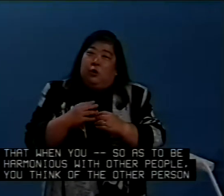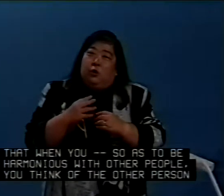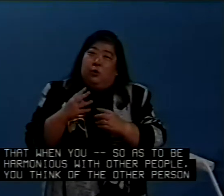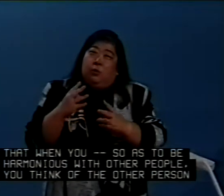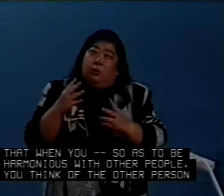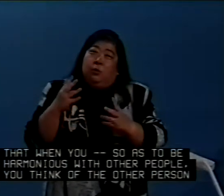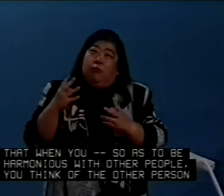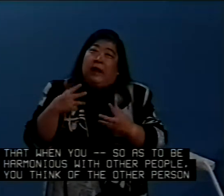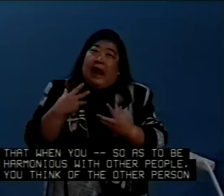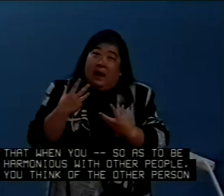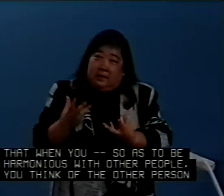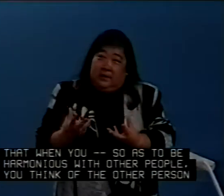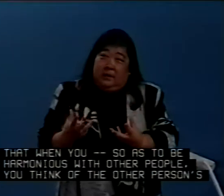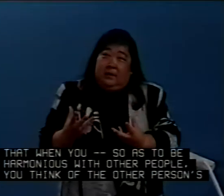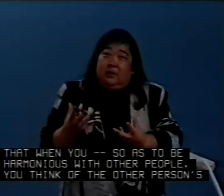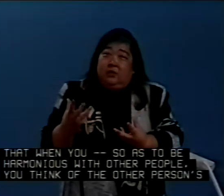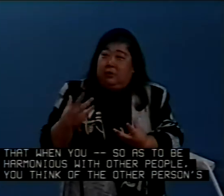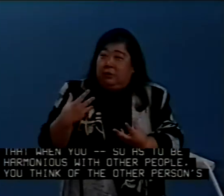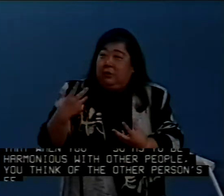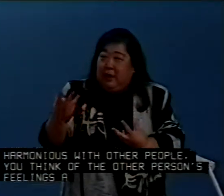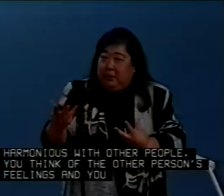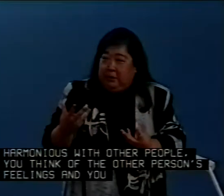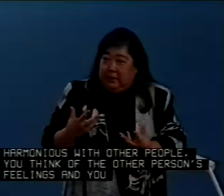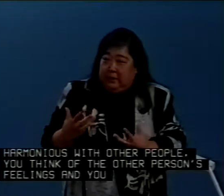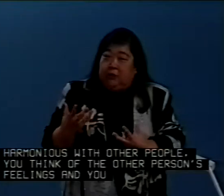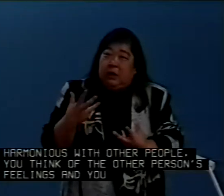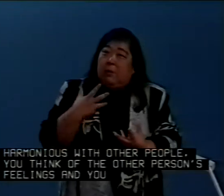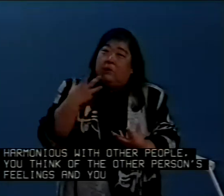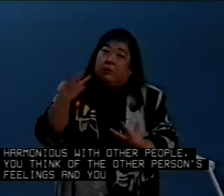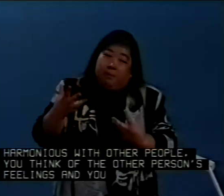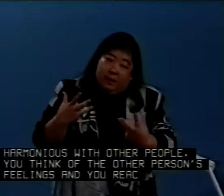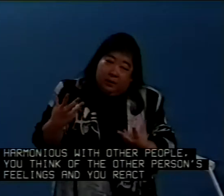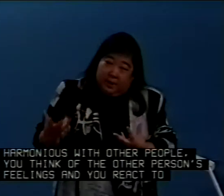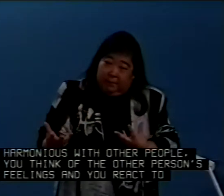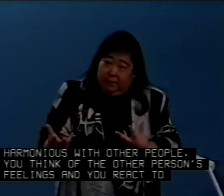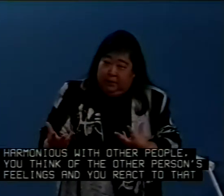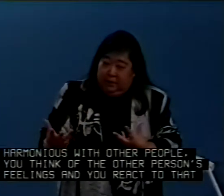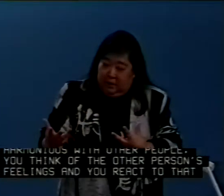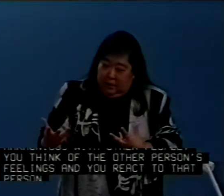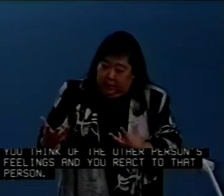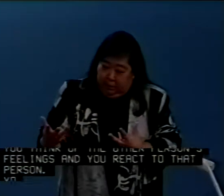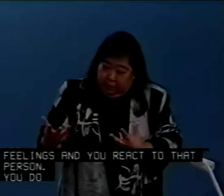you react to that person. You do not want to embarrass that person.